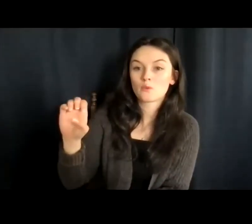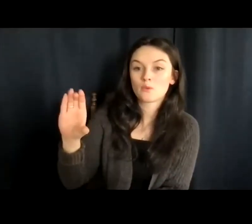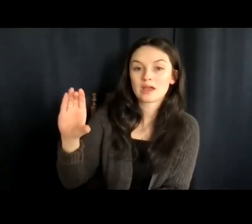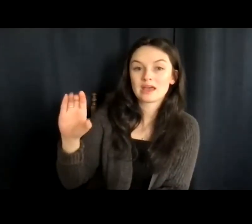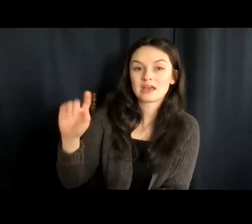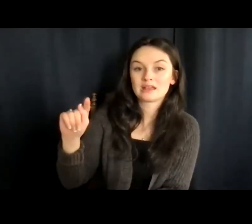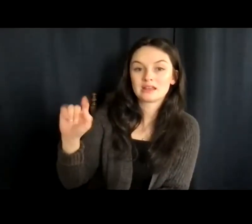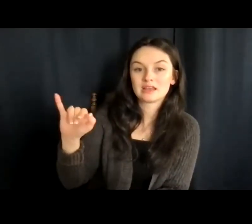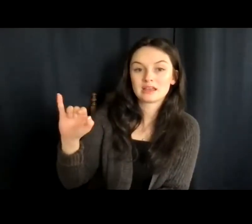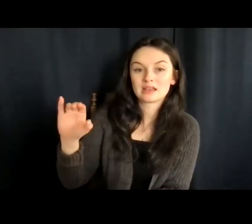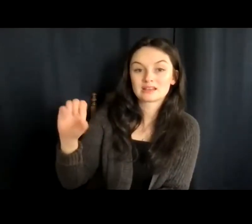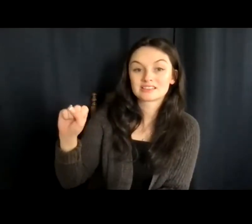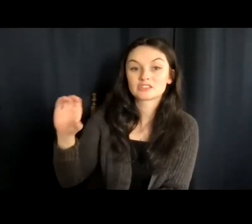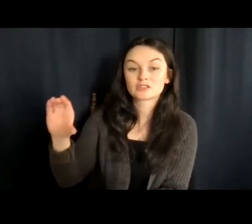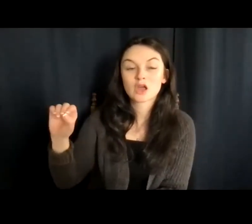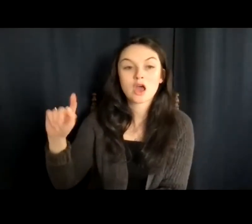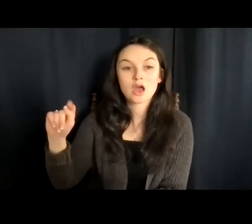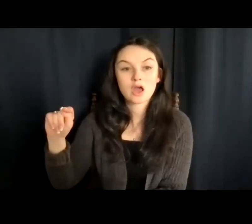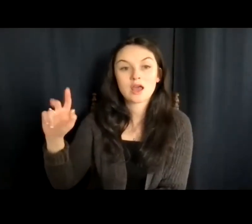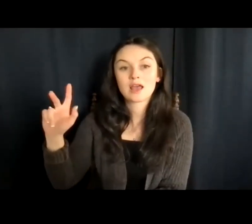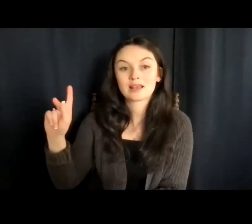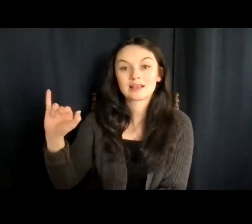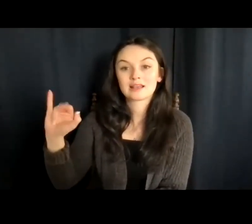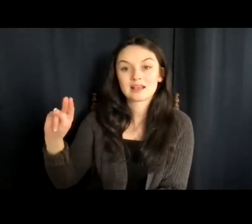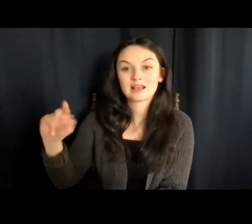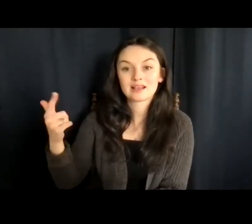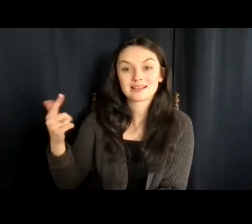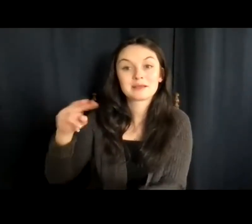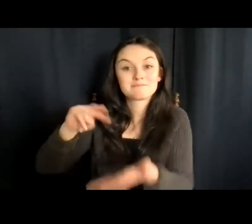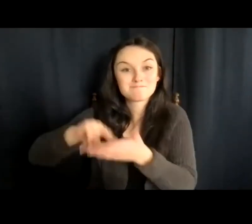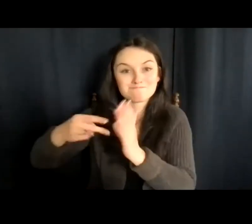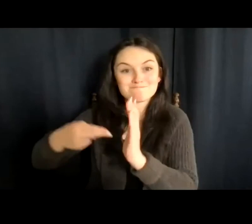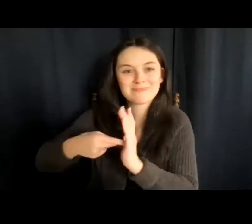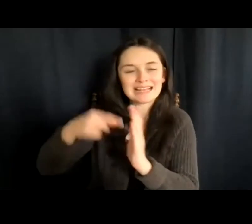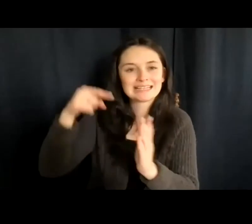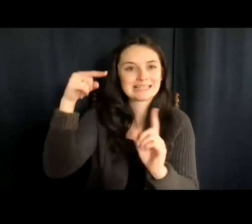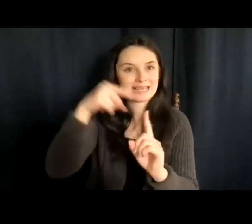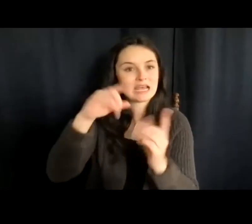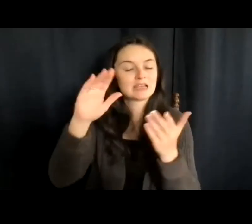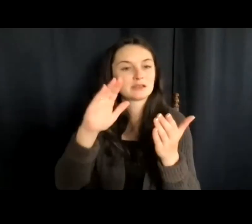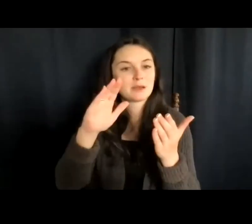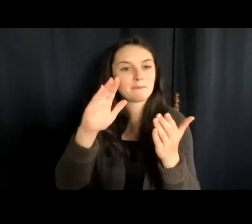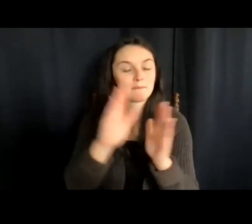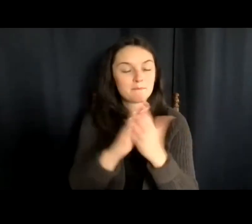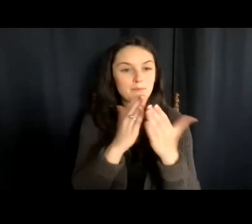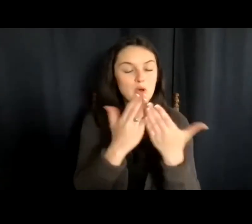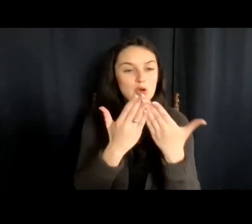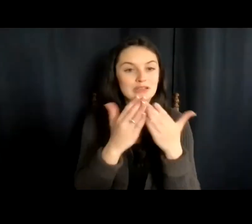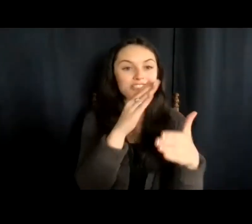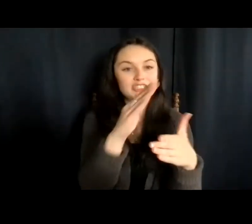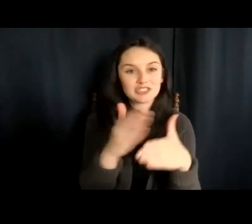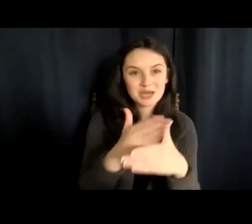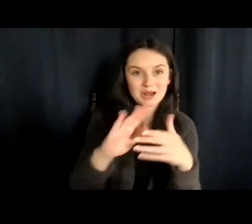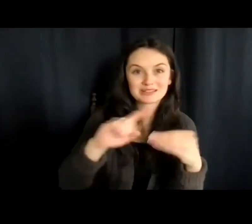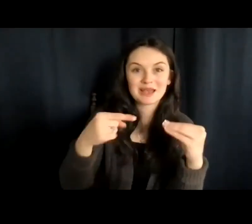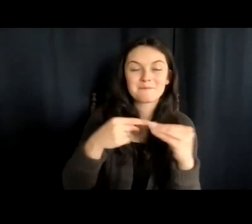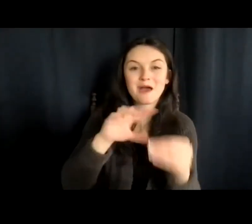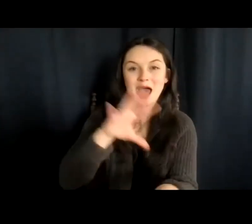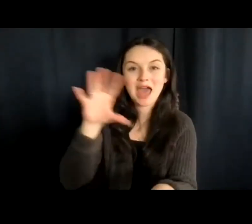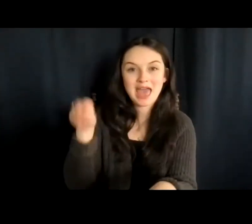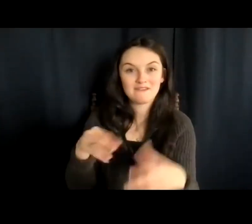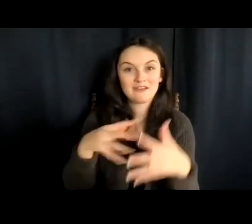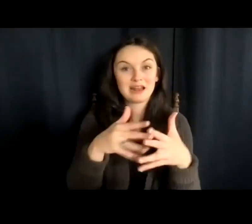Award. And this goes to books that share about African American culture.